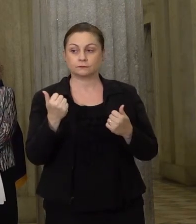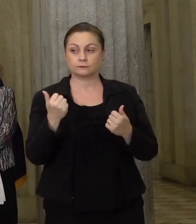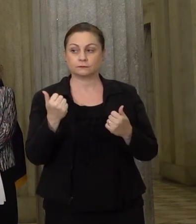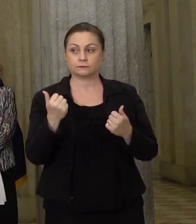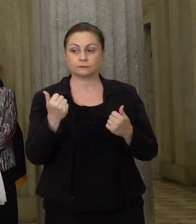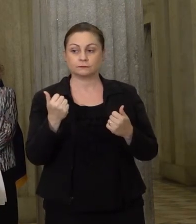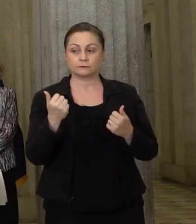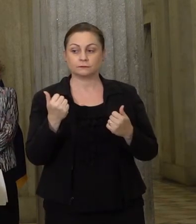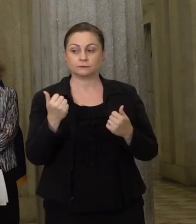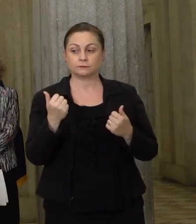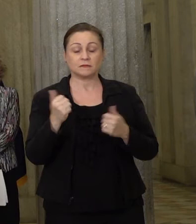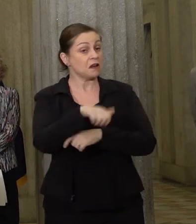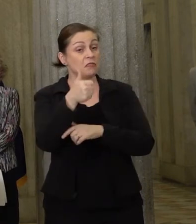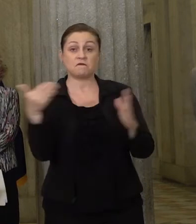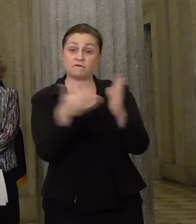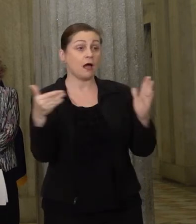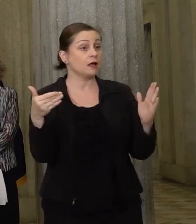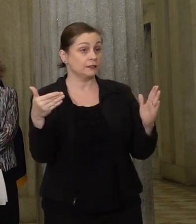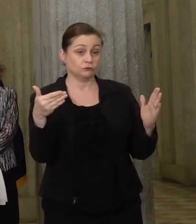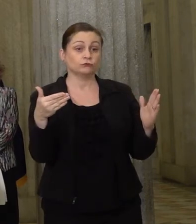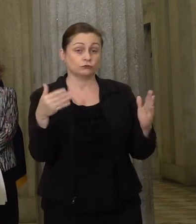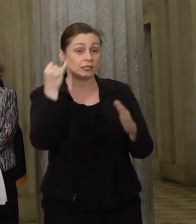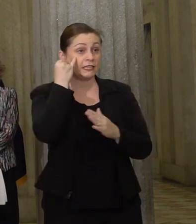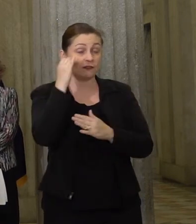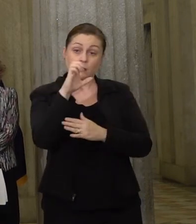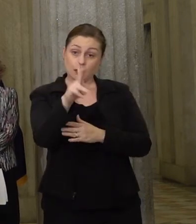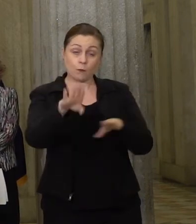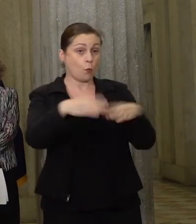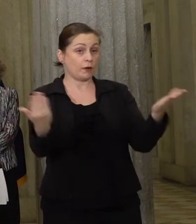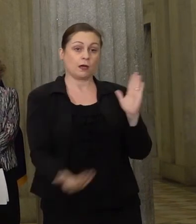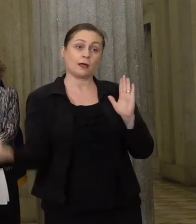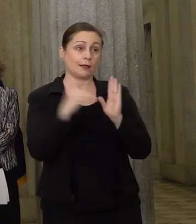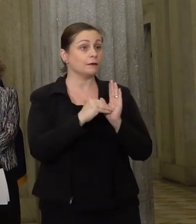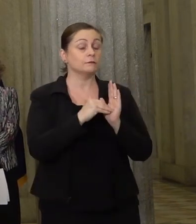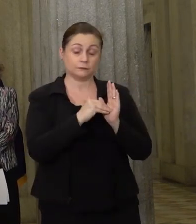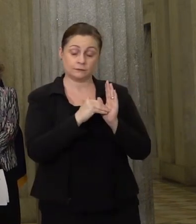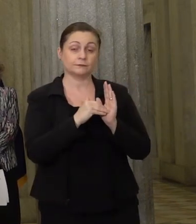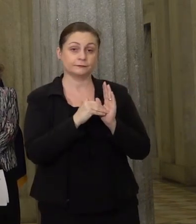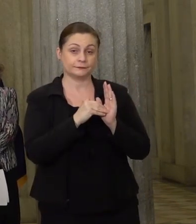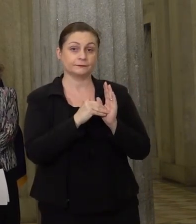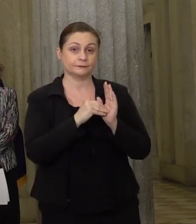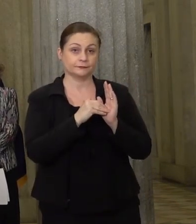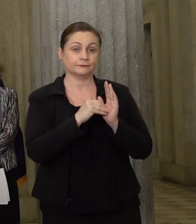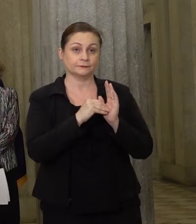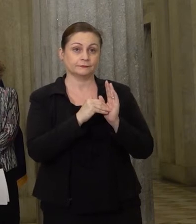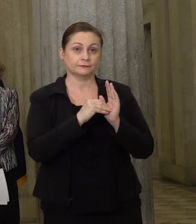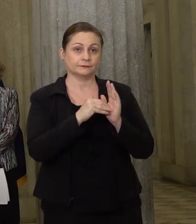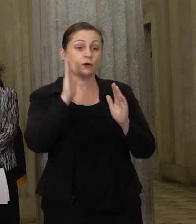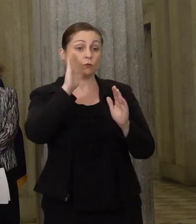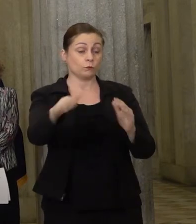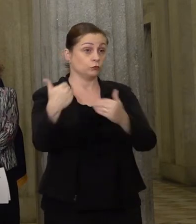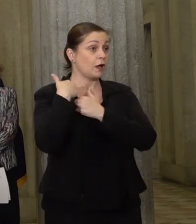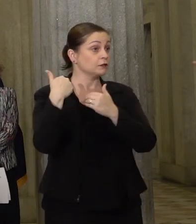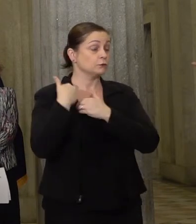another violation if that club comes back open and they violate this one, they'll be responsible for